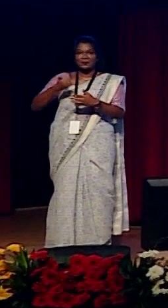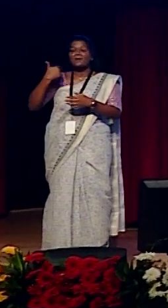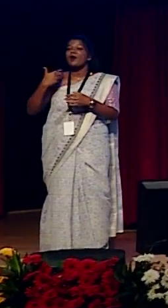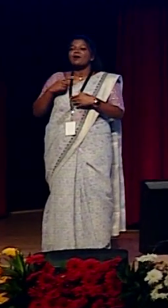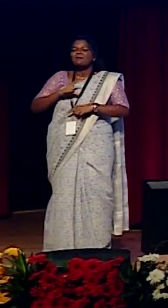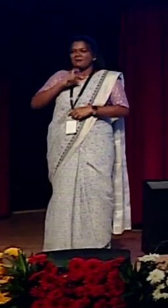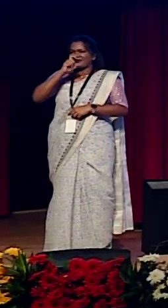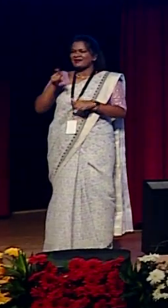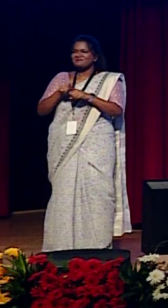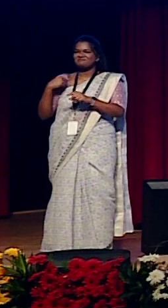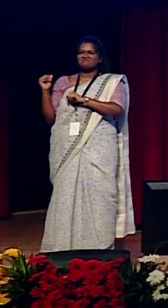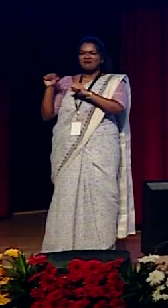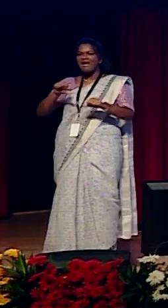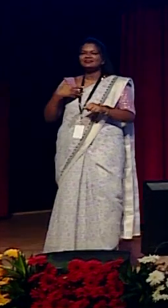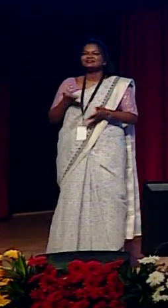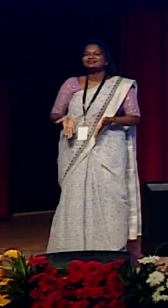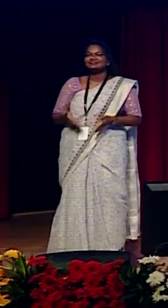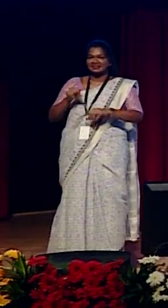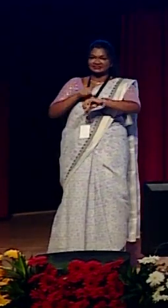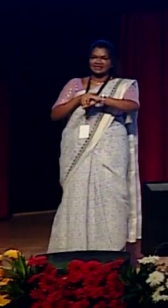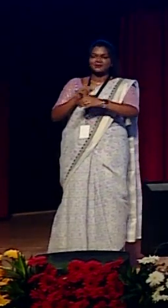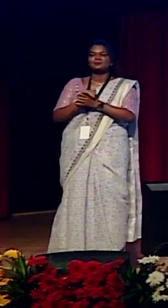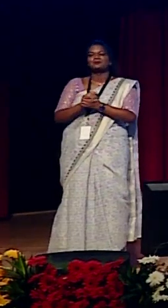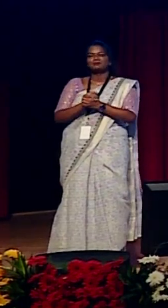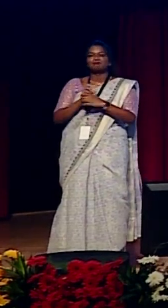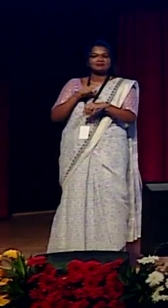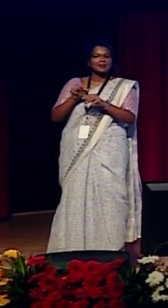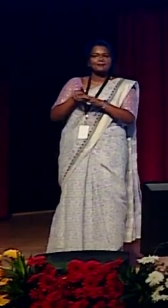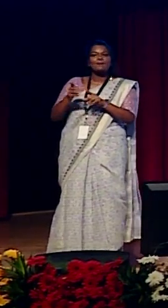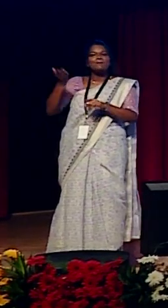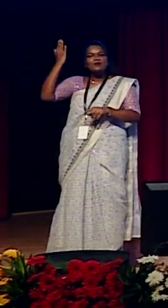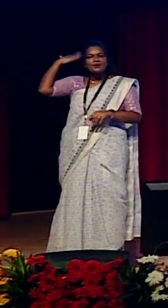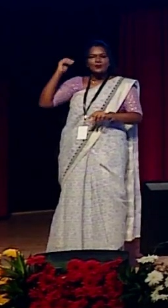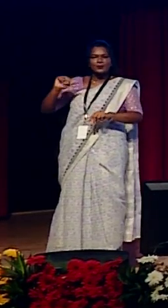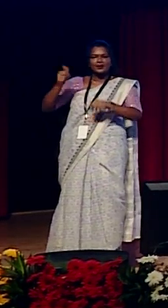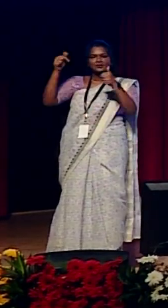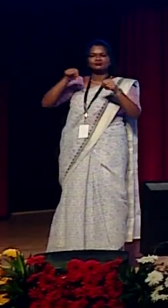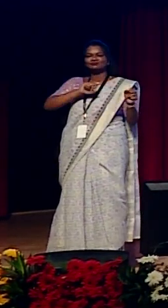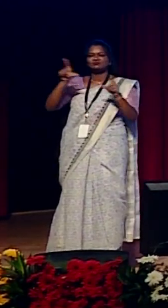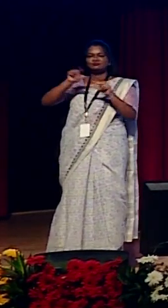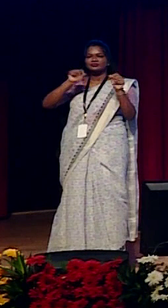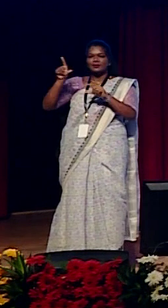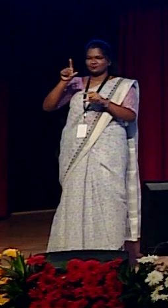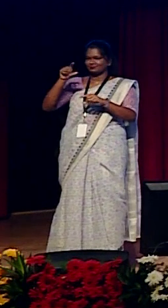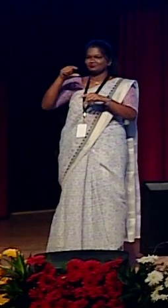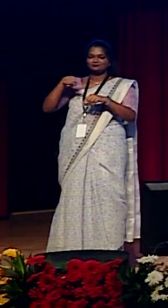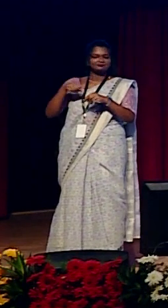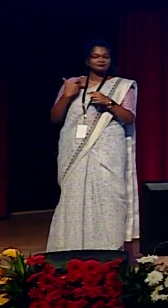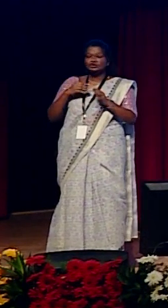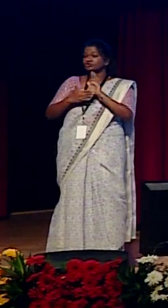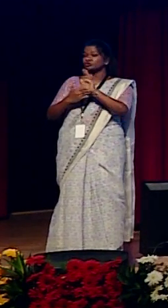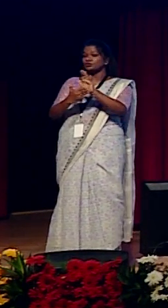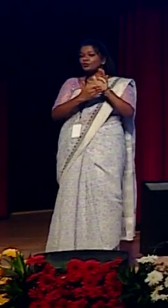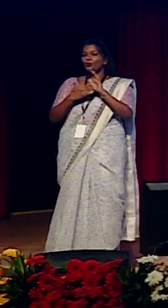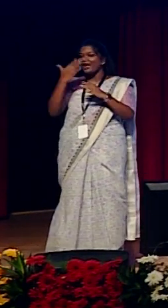back this time as the past winners, presenting our project and showing you